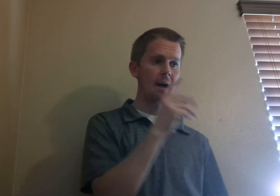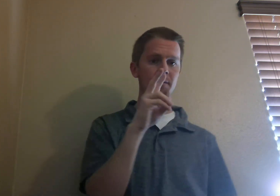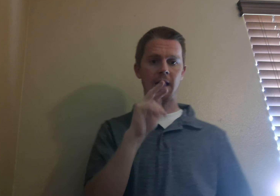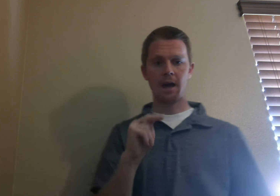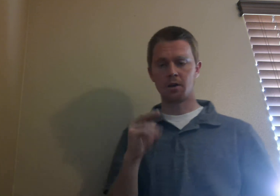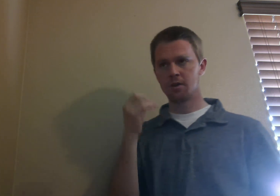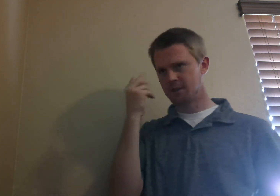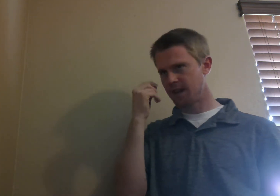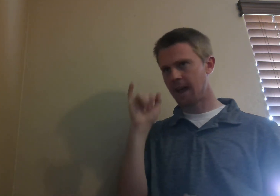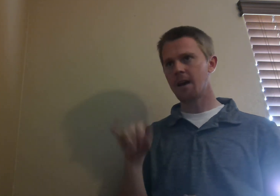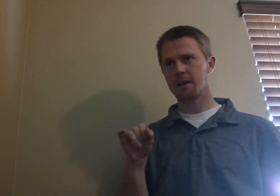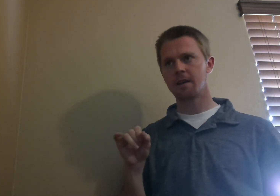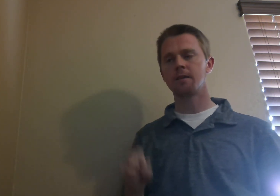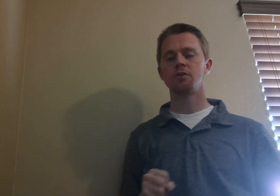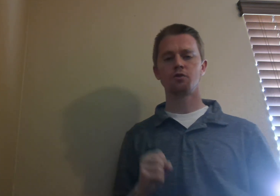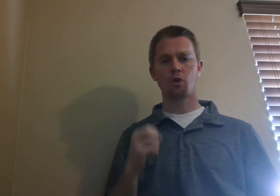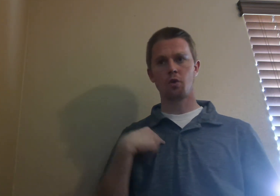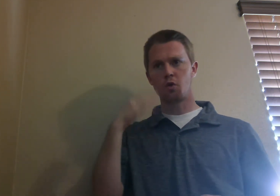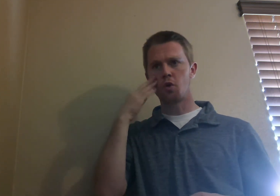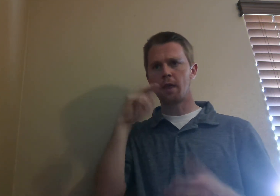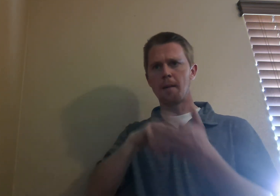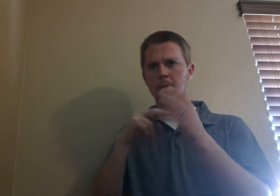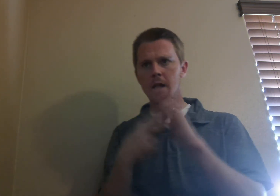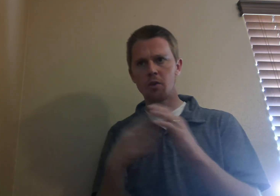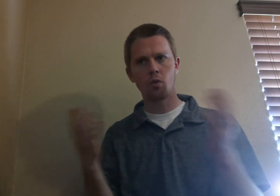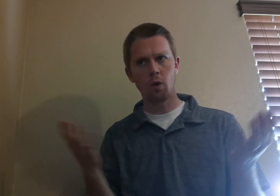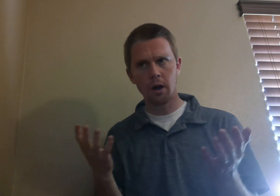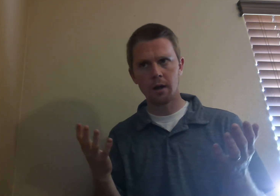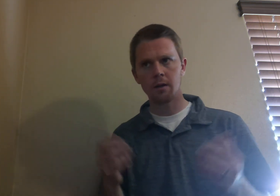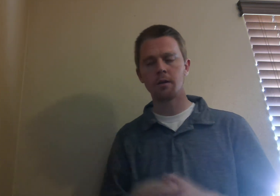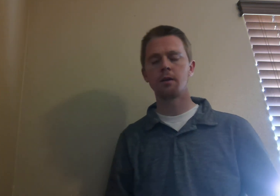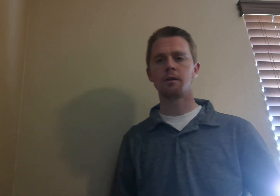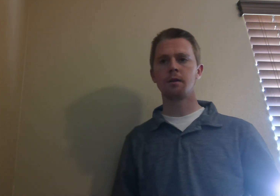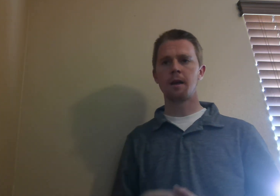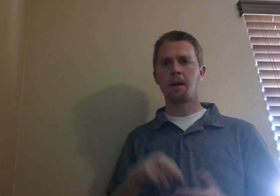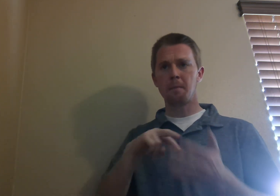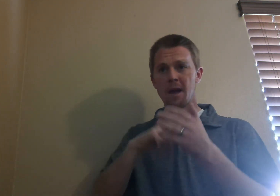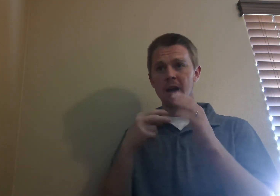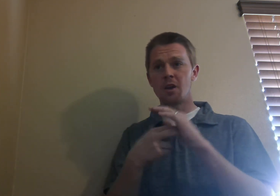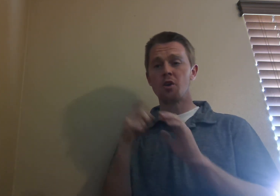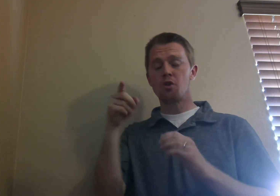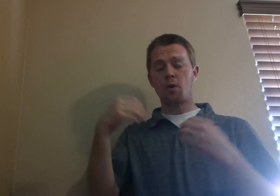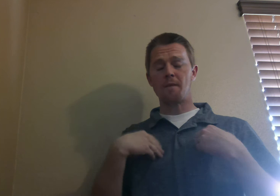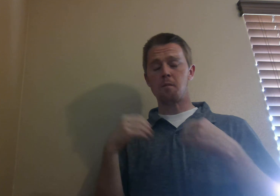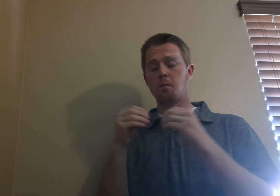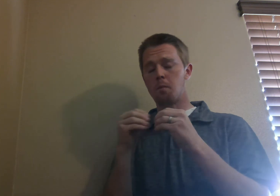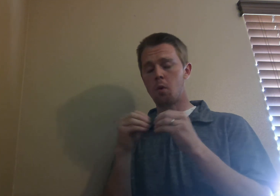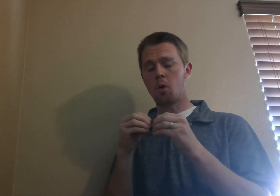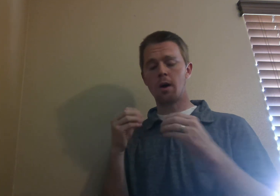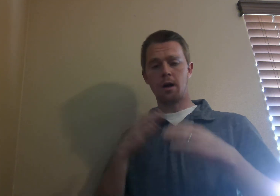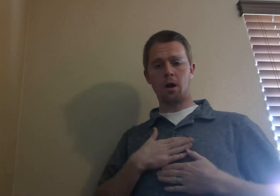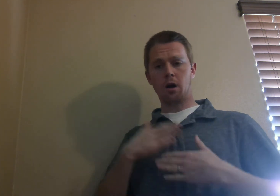see that? So you know what that means, don't you? That means you have more air to breathe than Daddy does when I'm